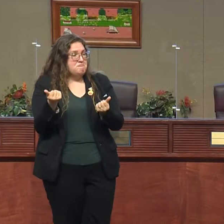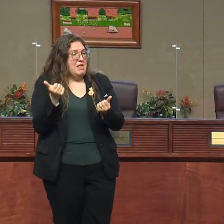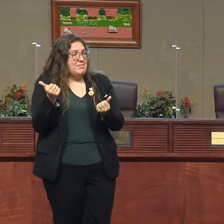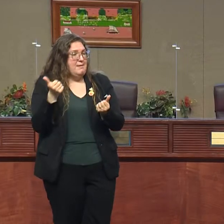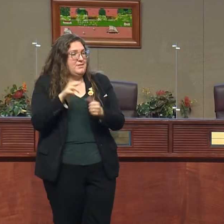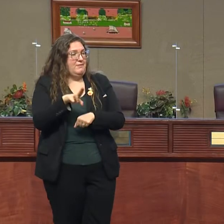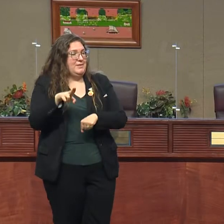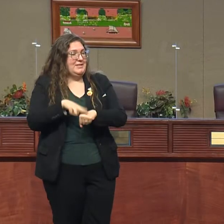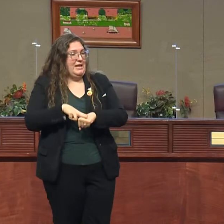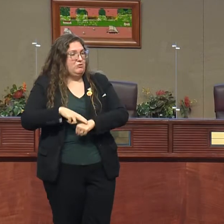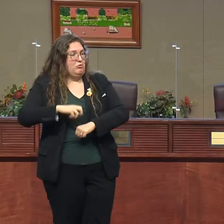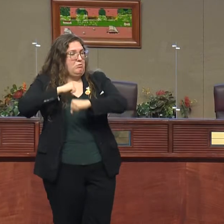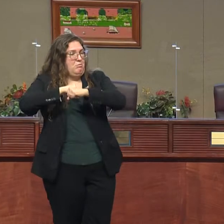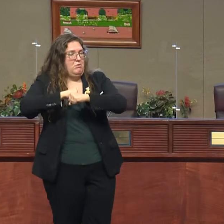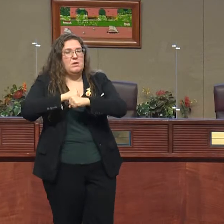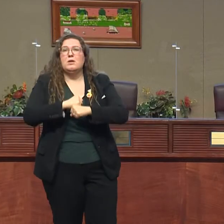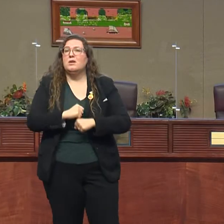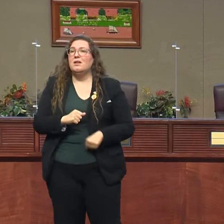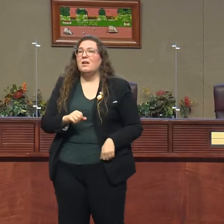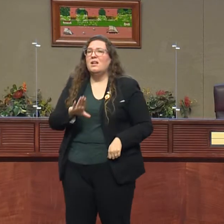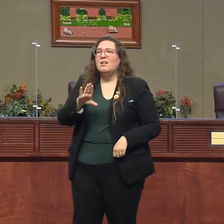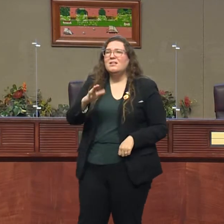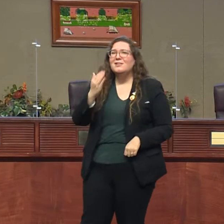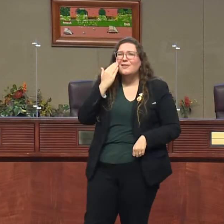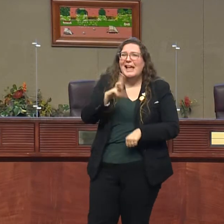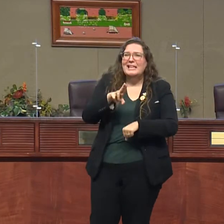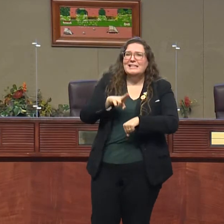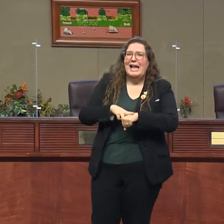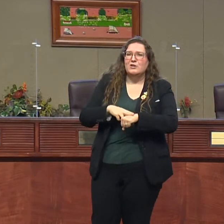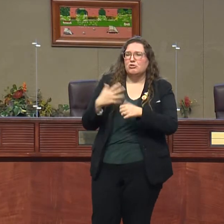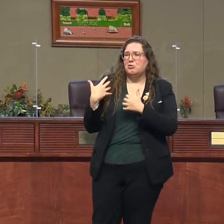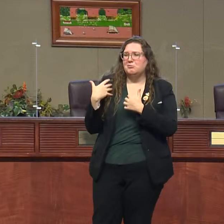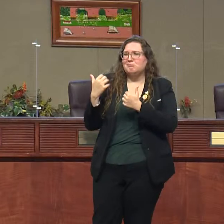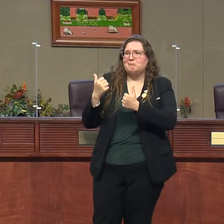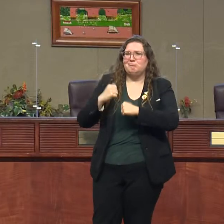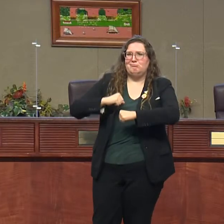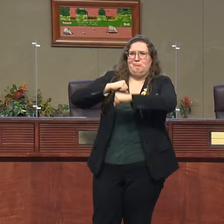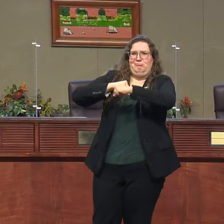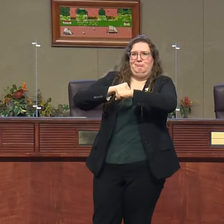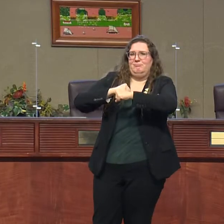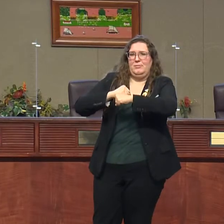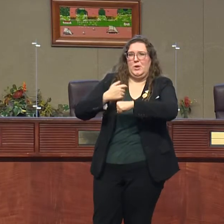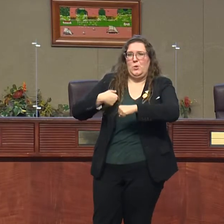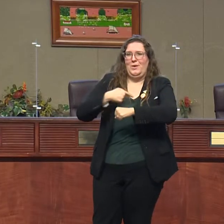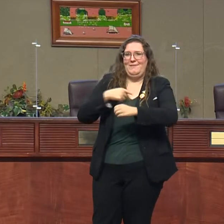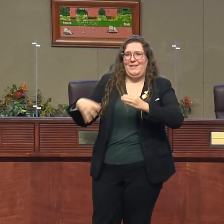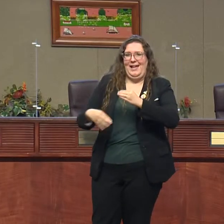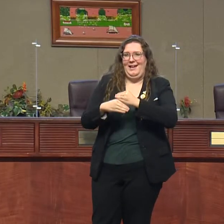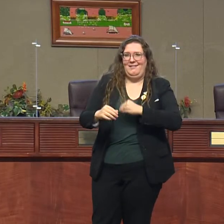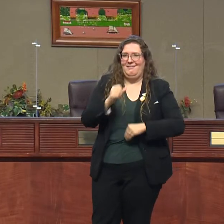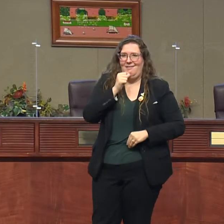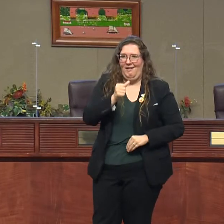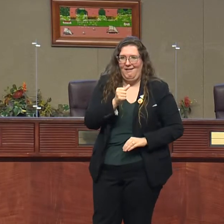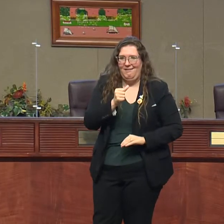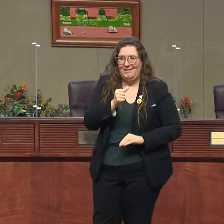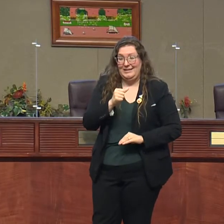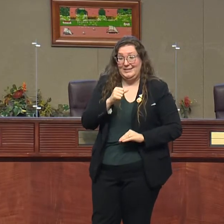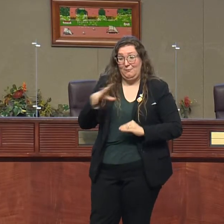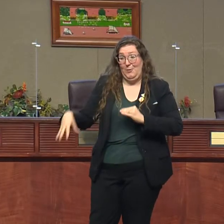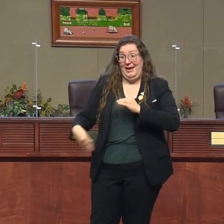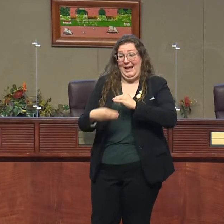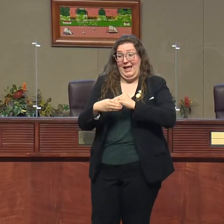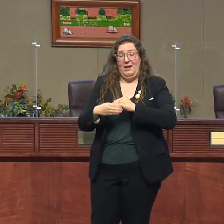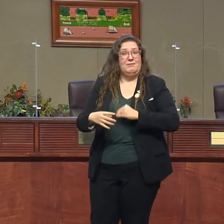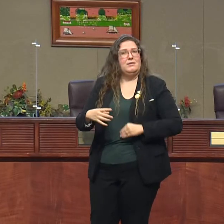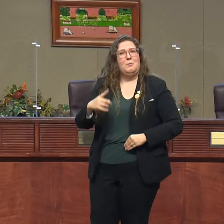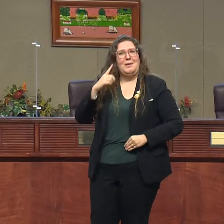of people that may have a natural immunity. Because when you look at that, it's probably higher than we think,